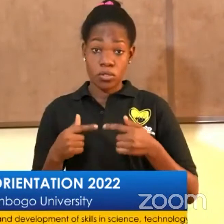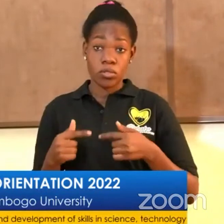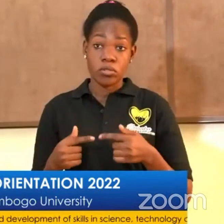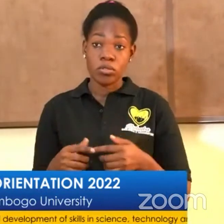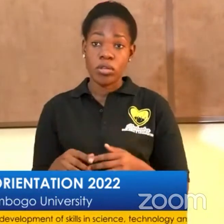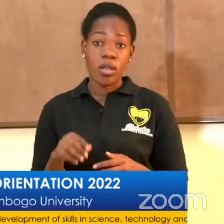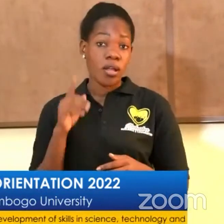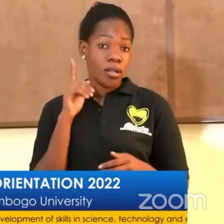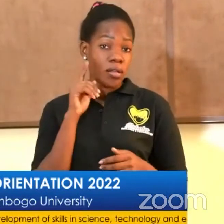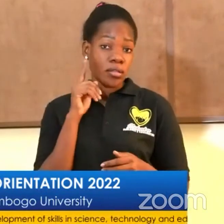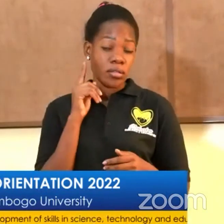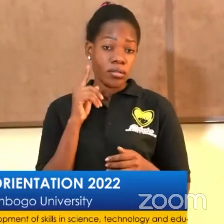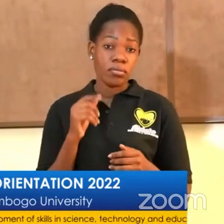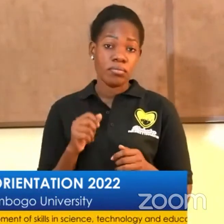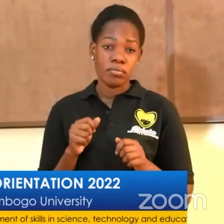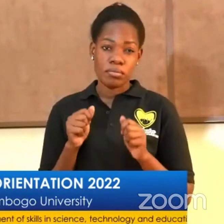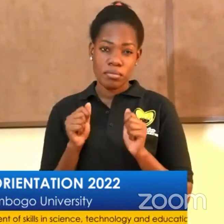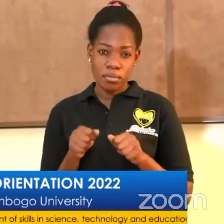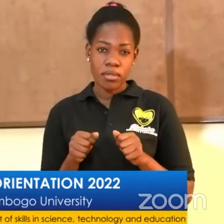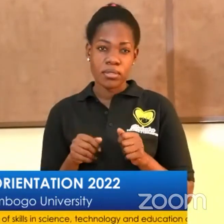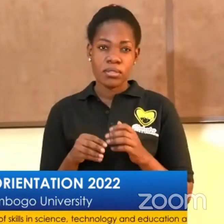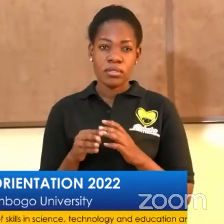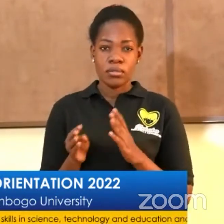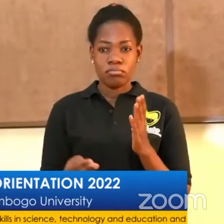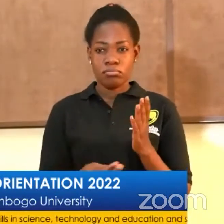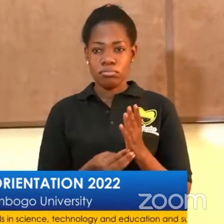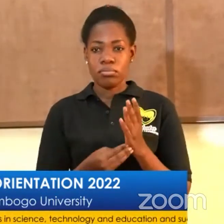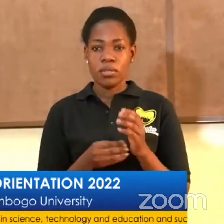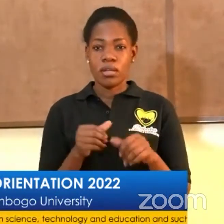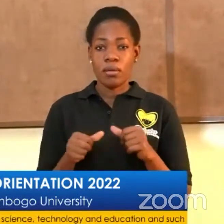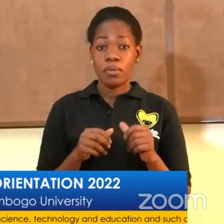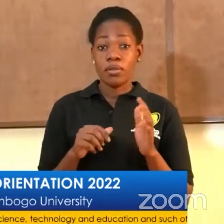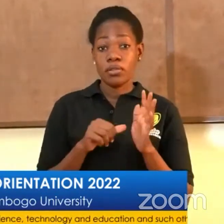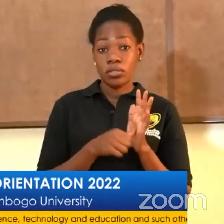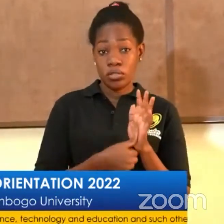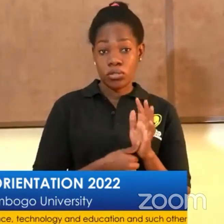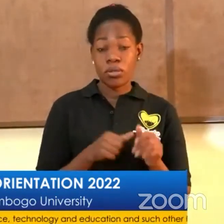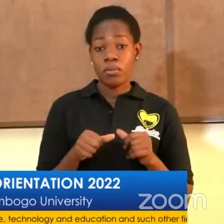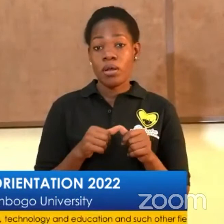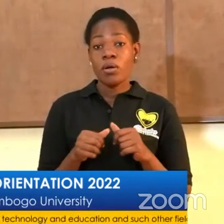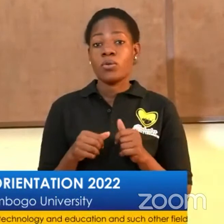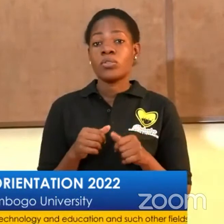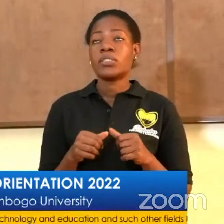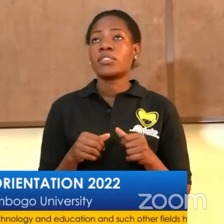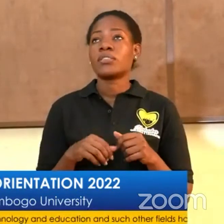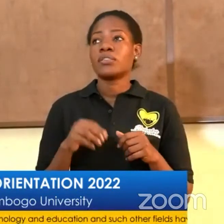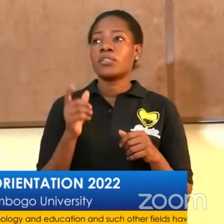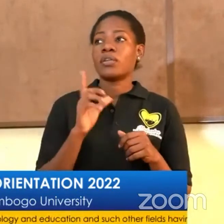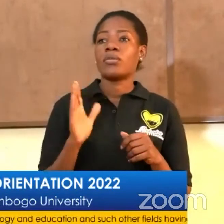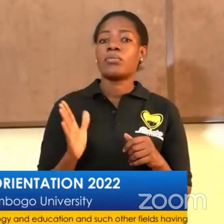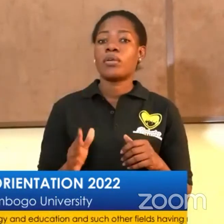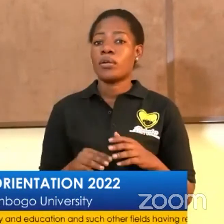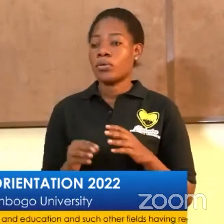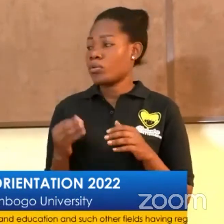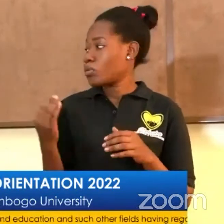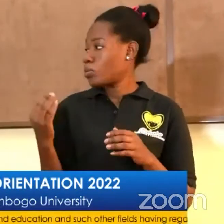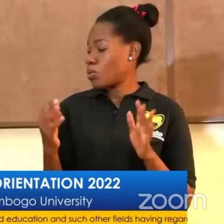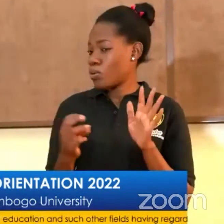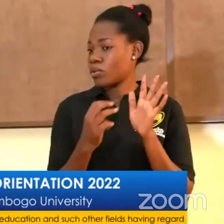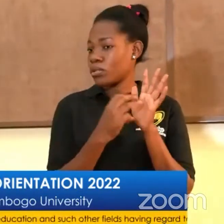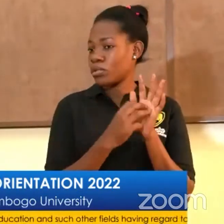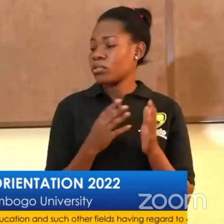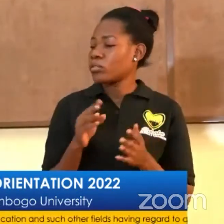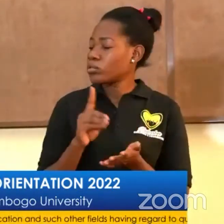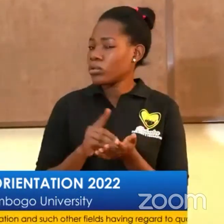to reiterate on the issue of the library orientation. Dr. Bule, a minute,